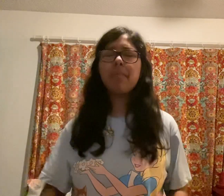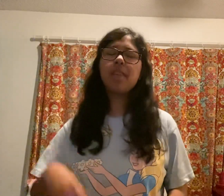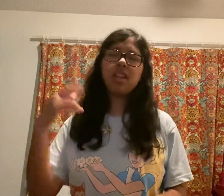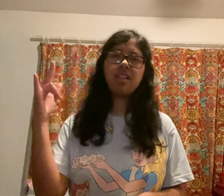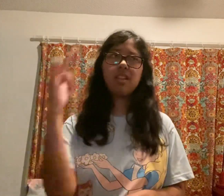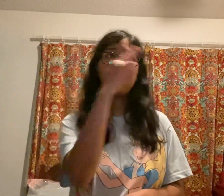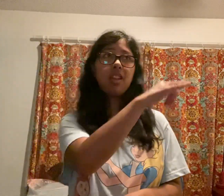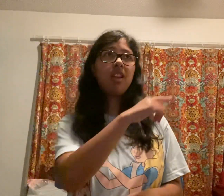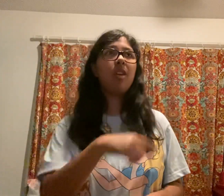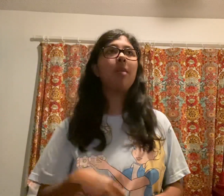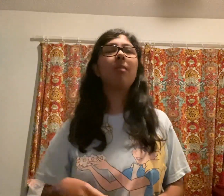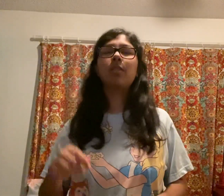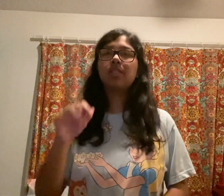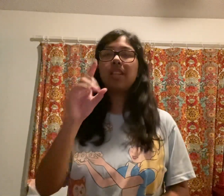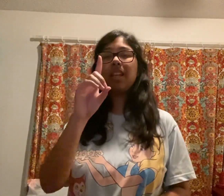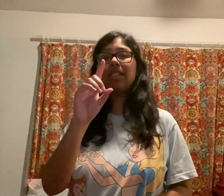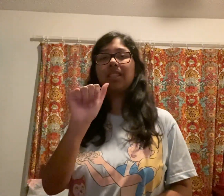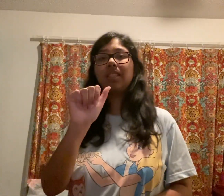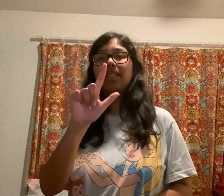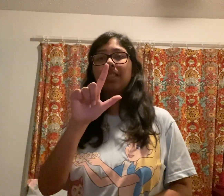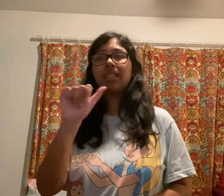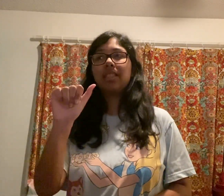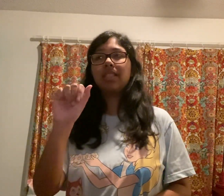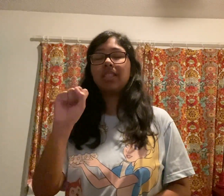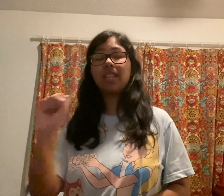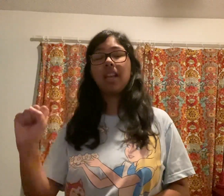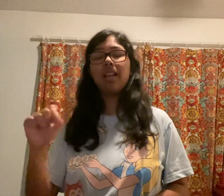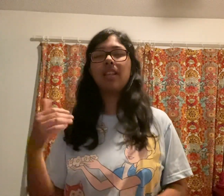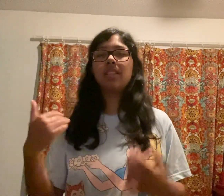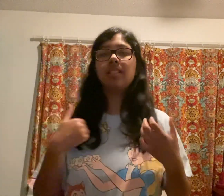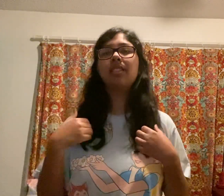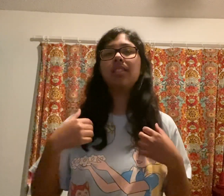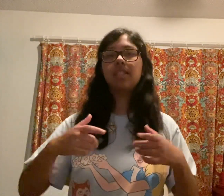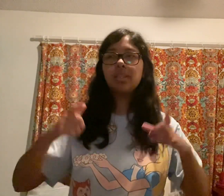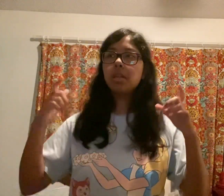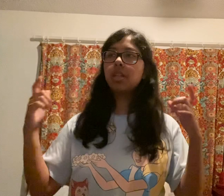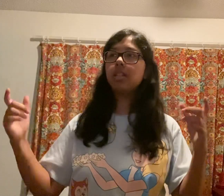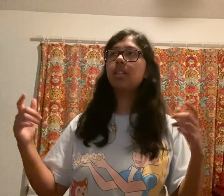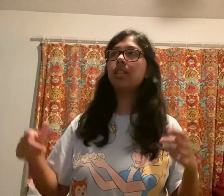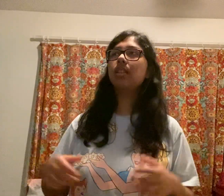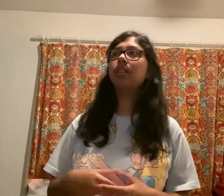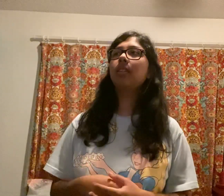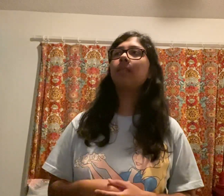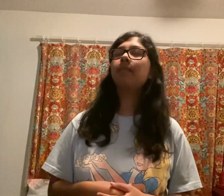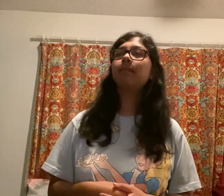these airports, the parking lots are huge, and frequently you must ride a bus to get from the parking lot into the terminal.